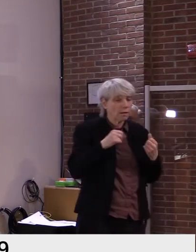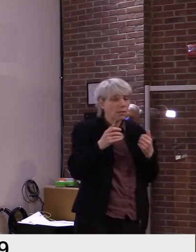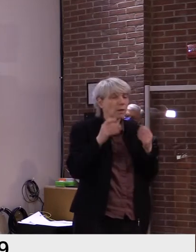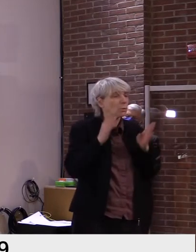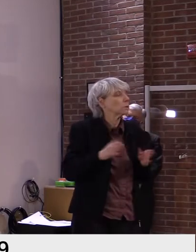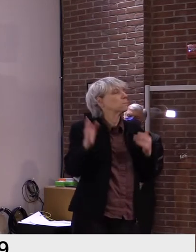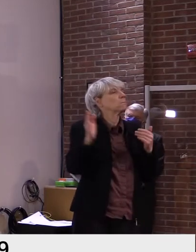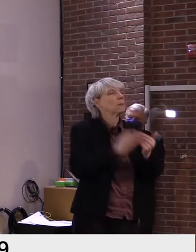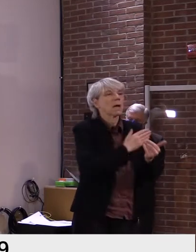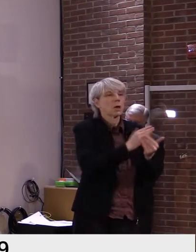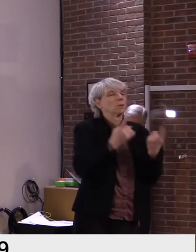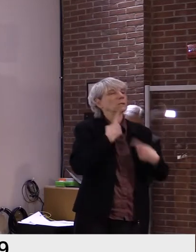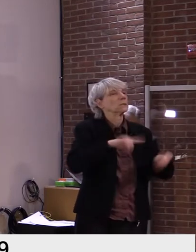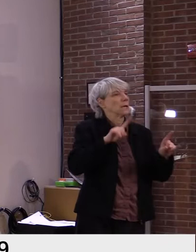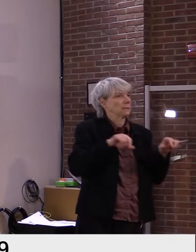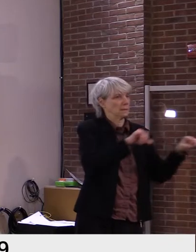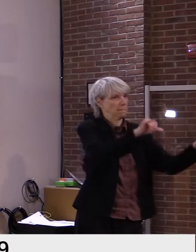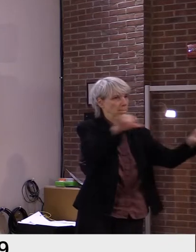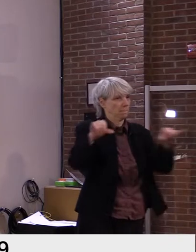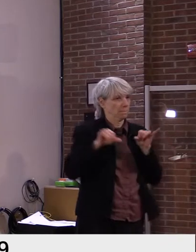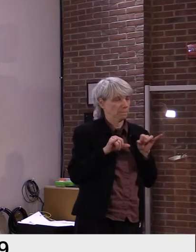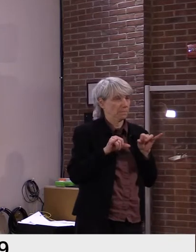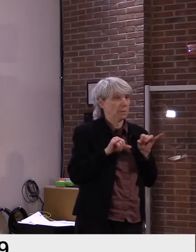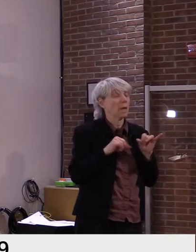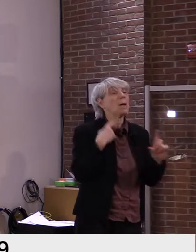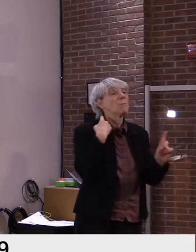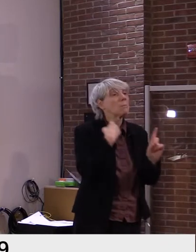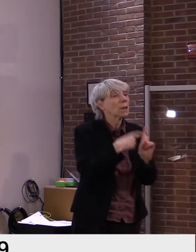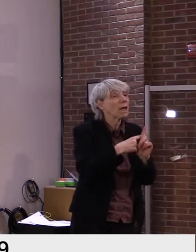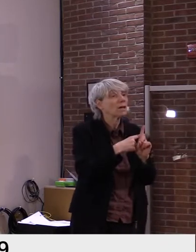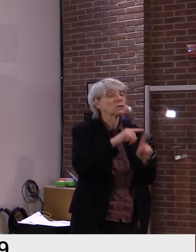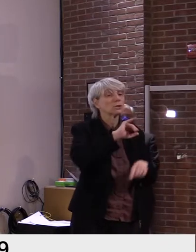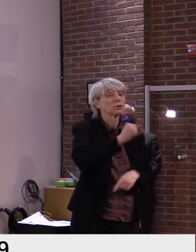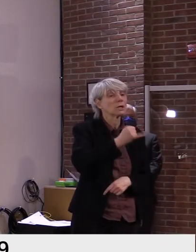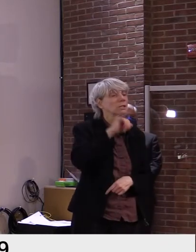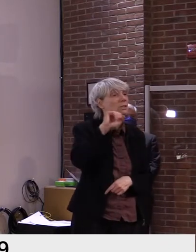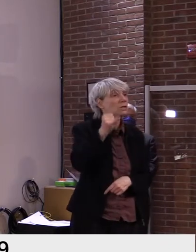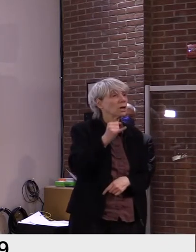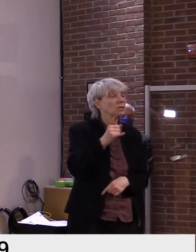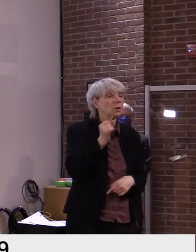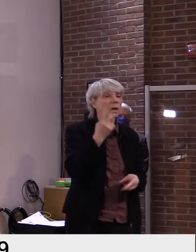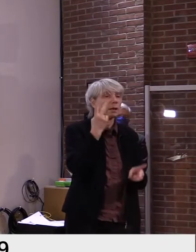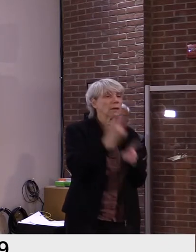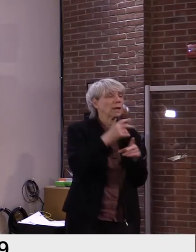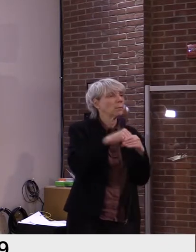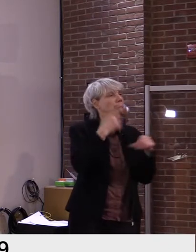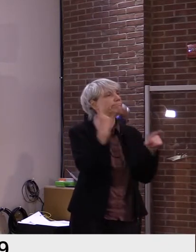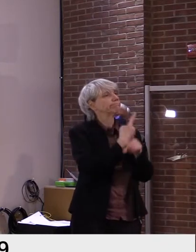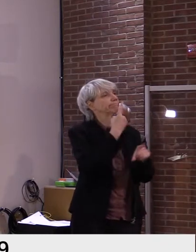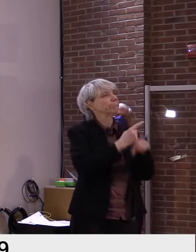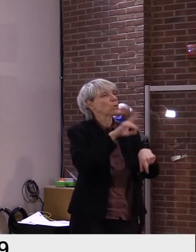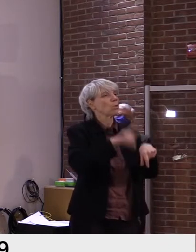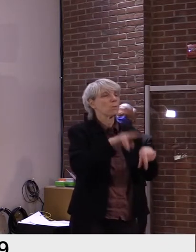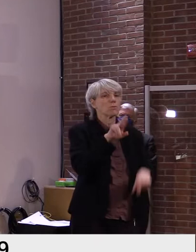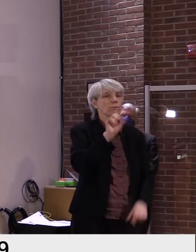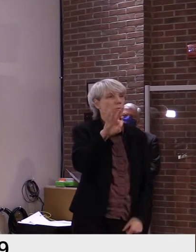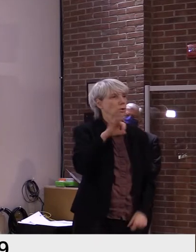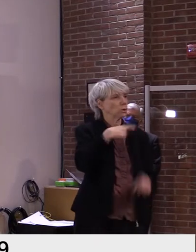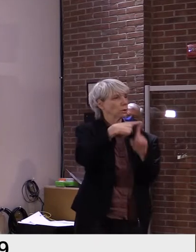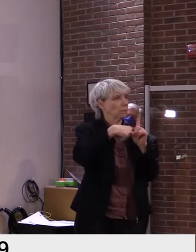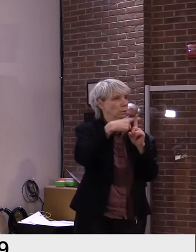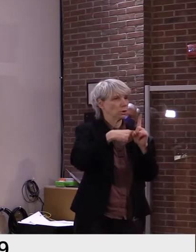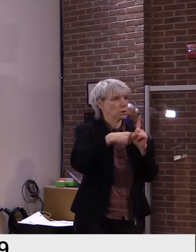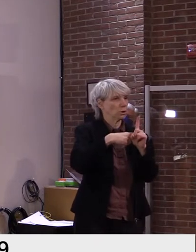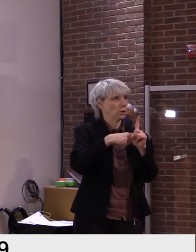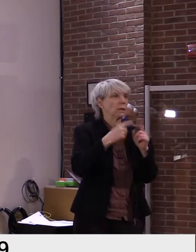in normal refrigeration, which makes it easier to distribute and administer, and it has noticeably milder